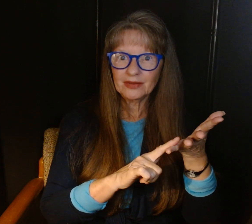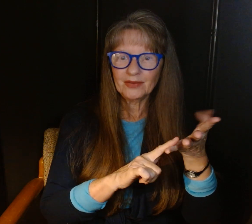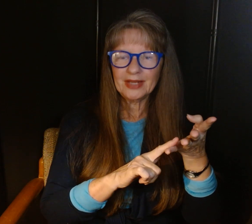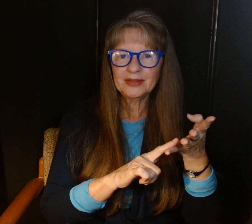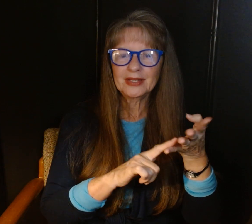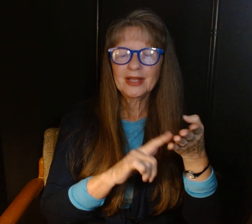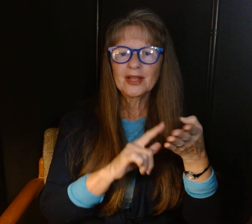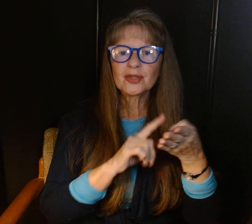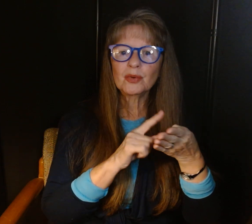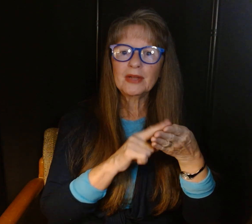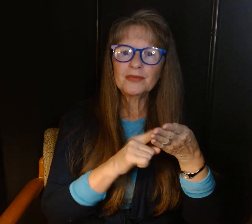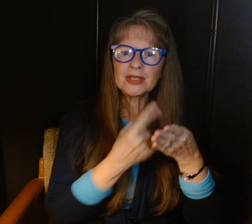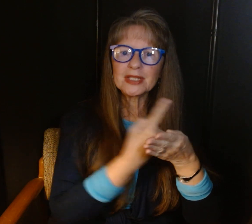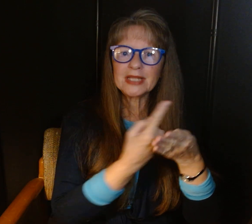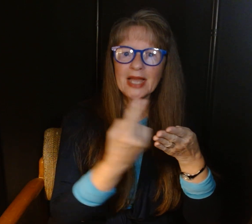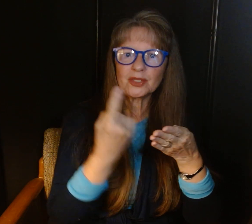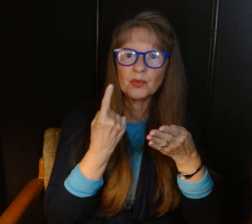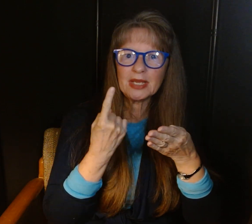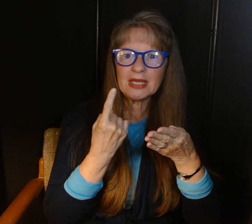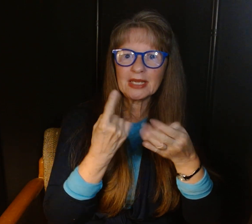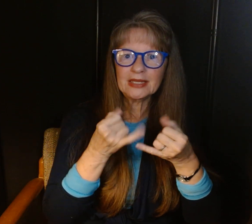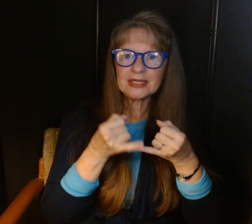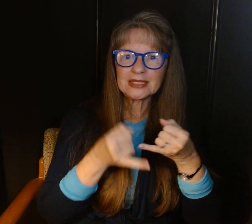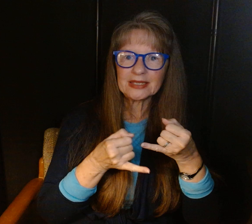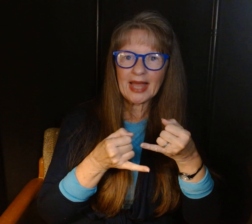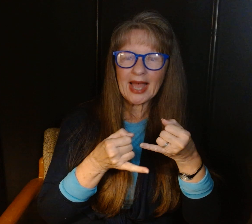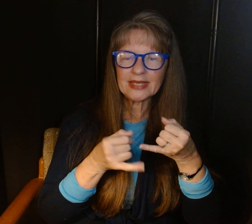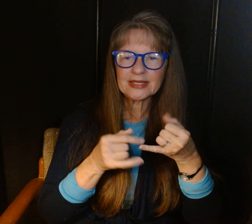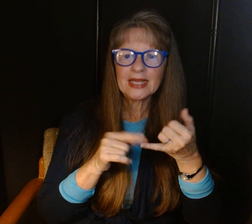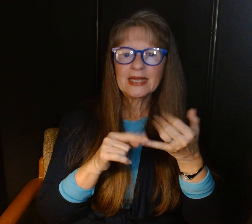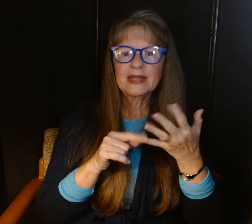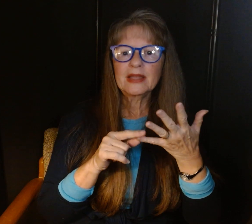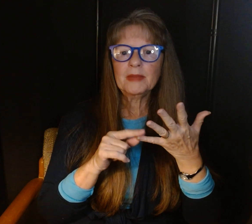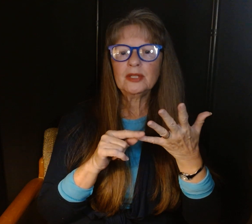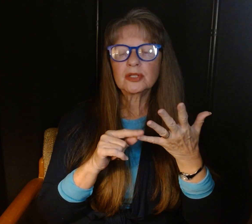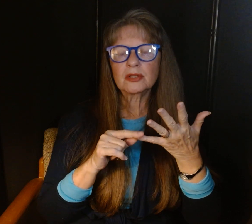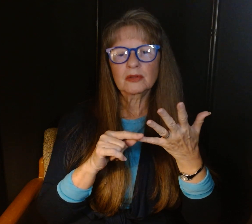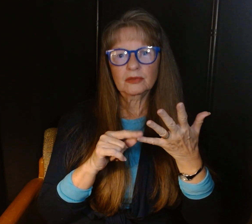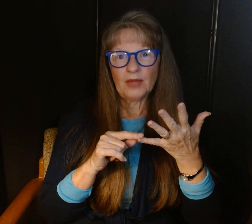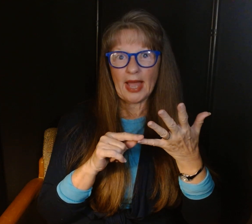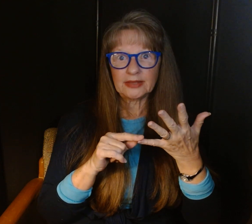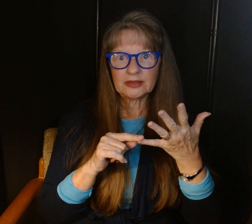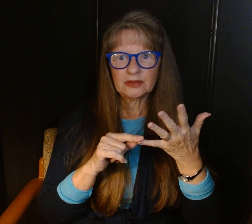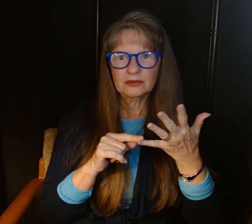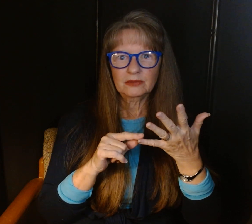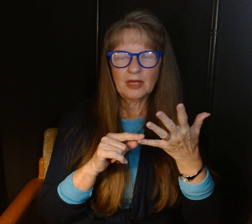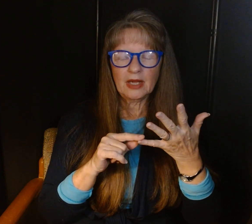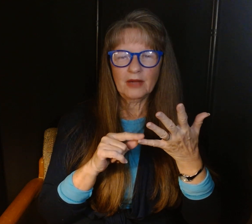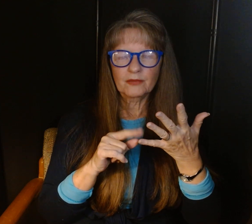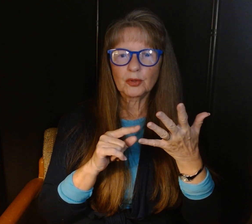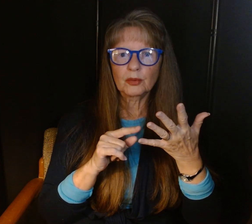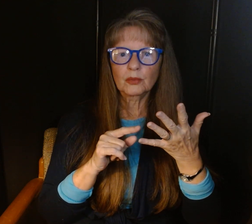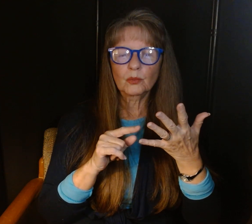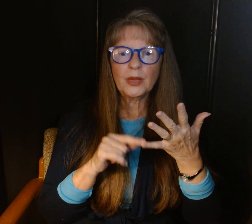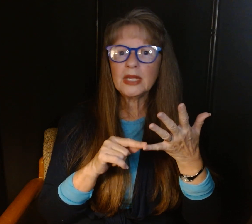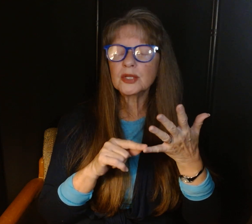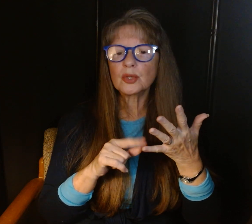right? So if this is last week and this is last, that means last of your weeks or